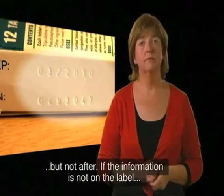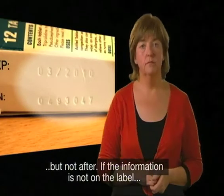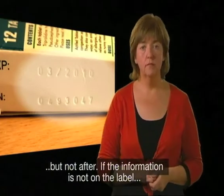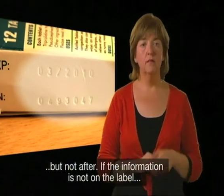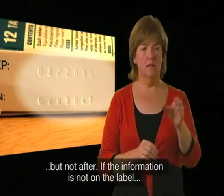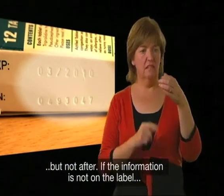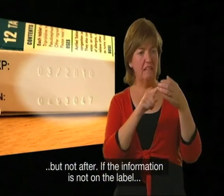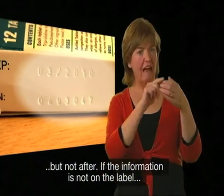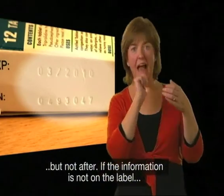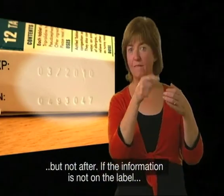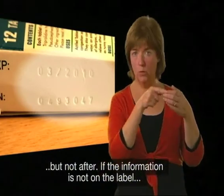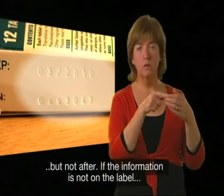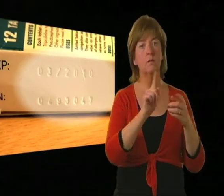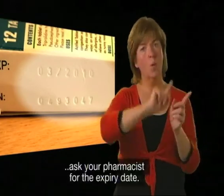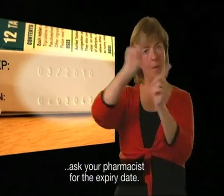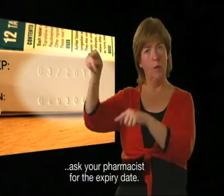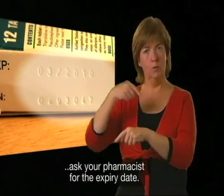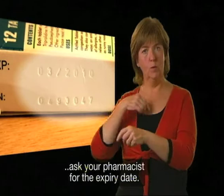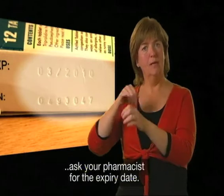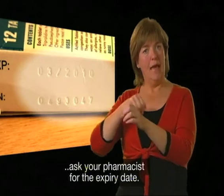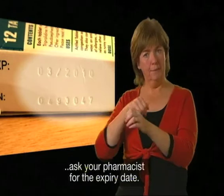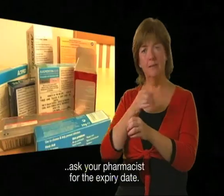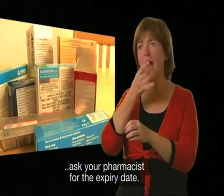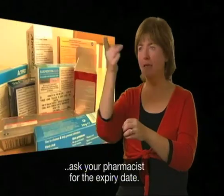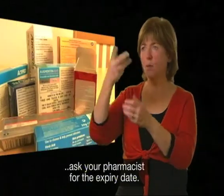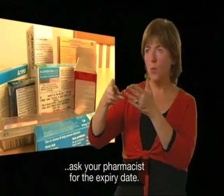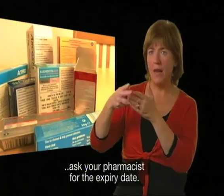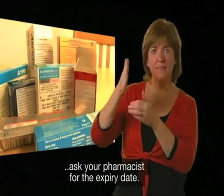the information is not on the label, ask your pharmacist for the expiry date.